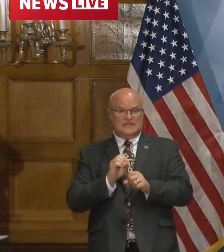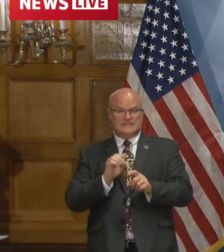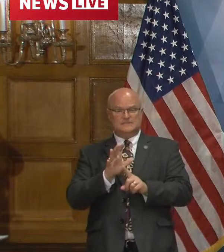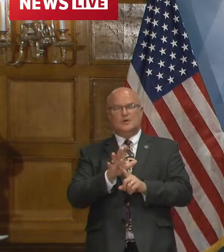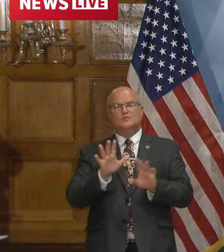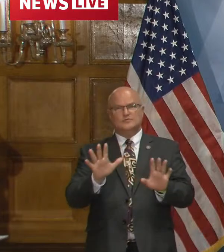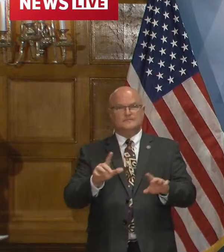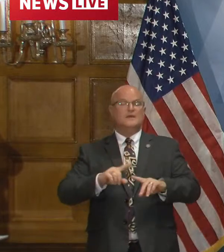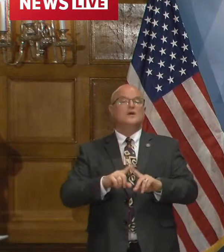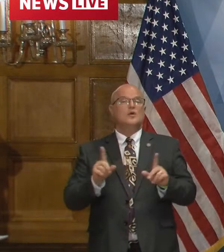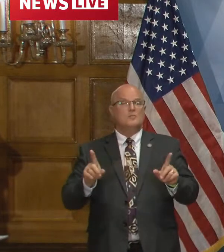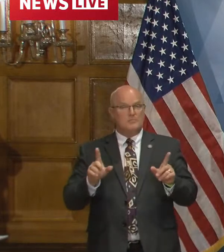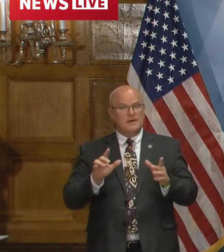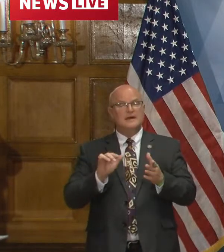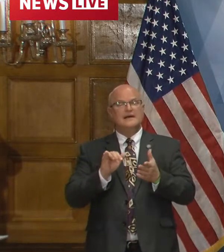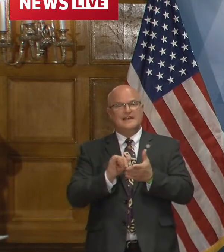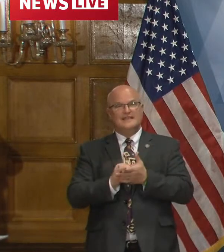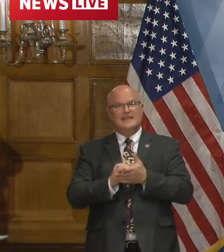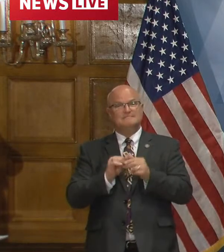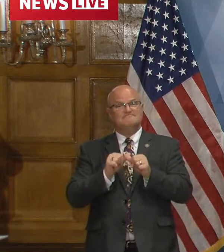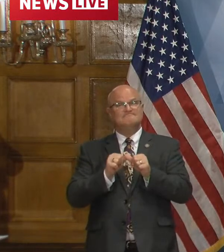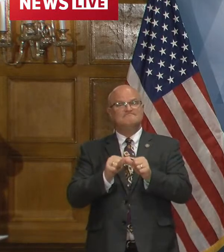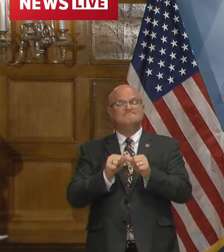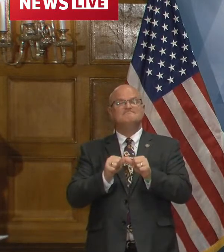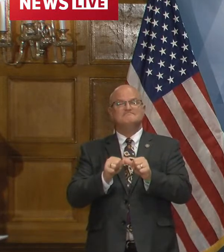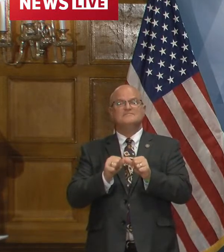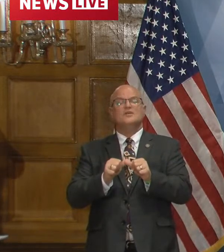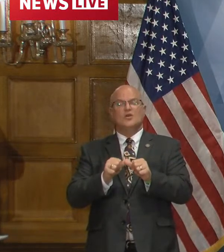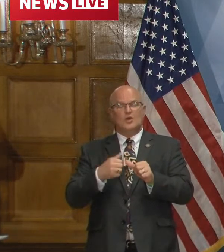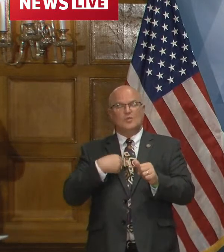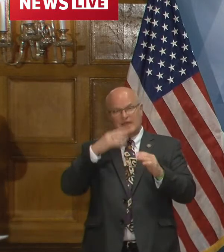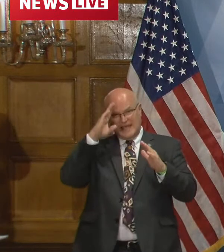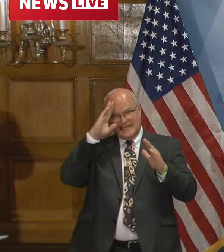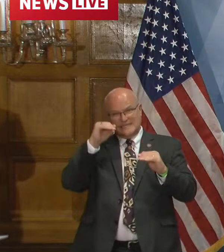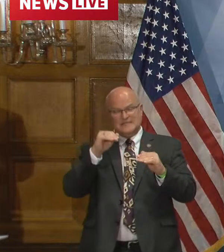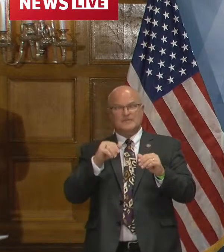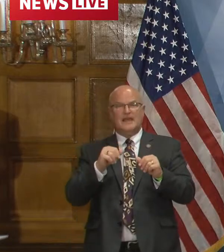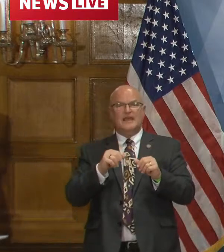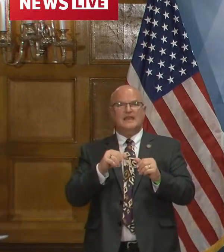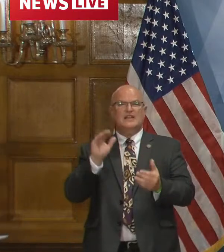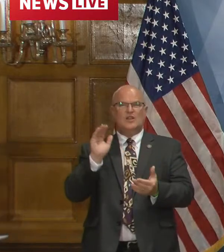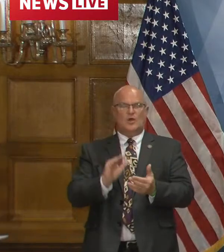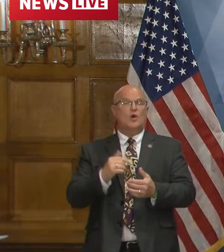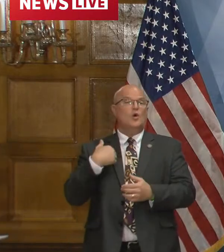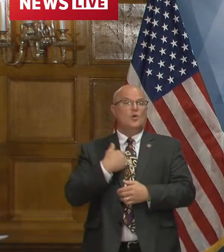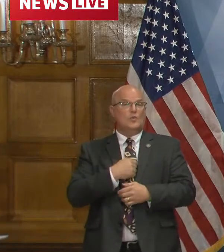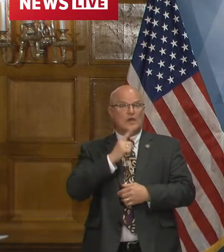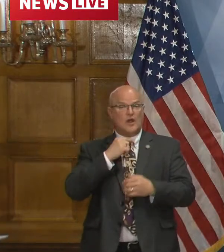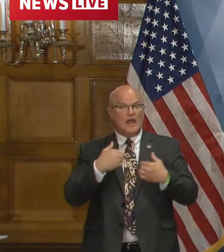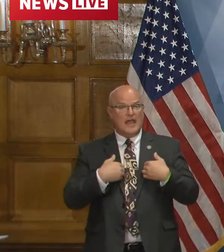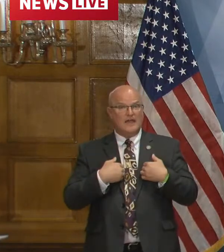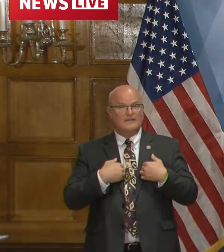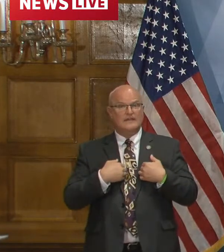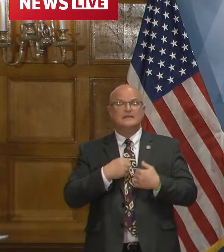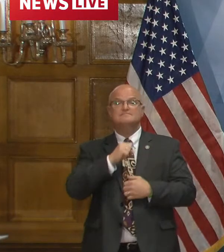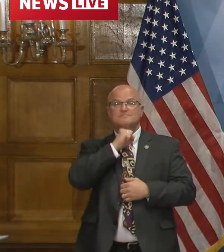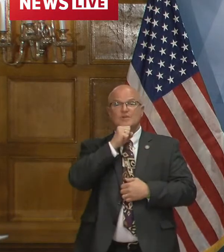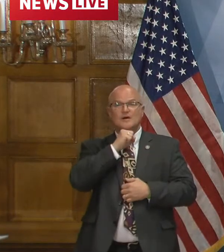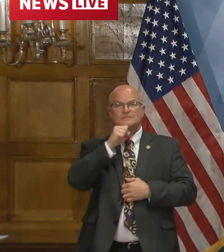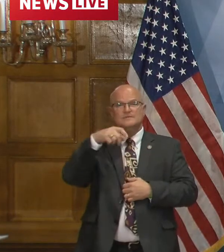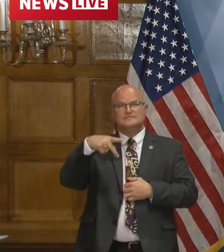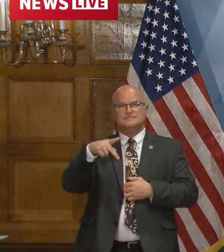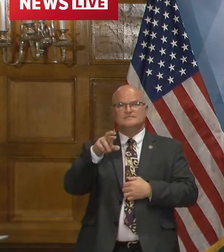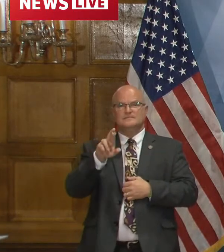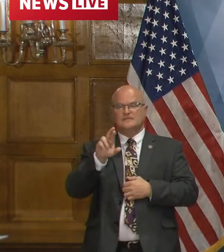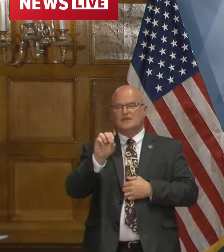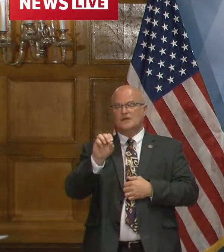exposure. But that has continued to be, and we anticipate will continue to be low. We are having proms, all right? So I